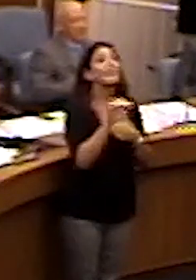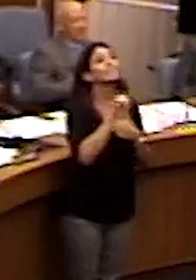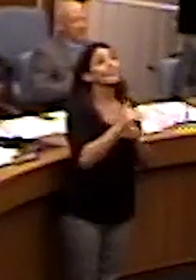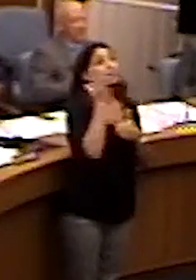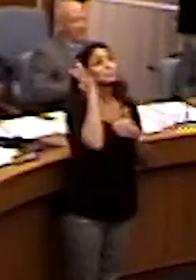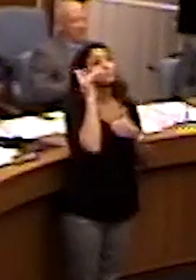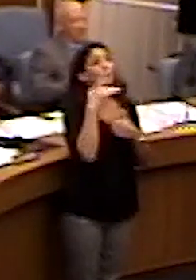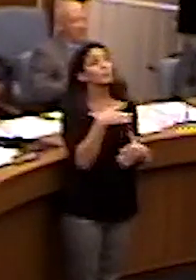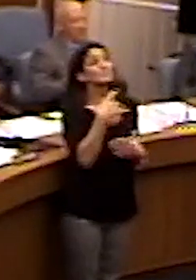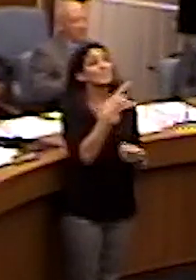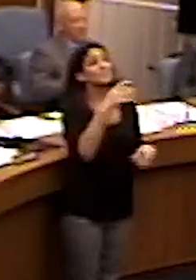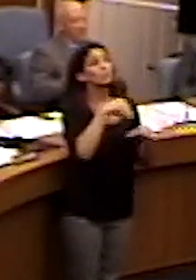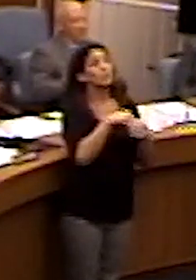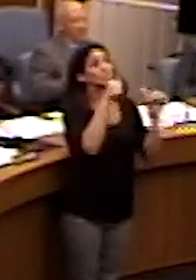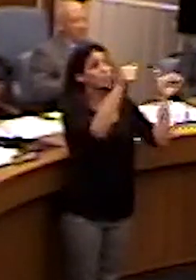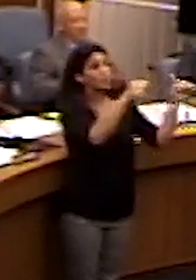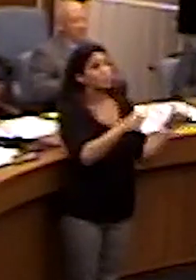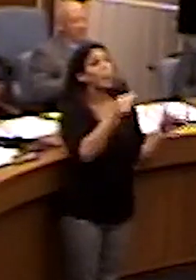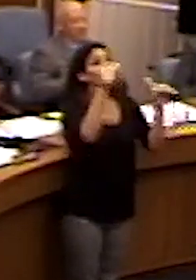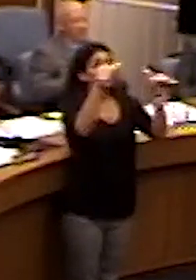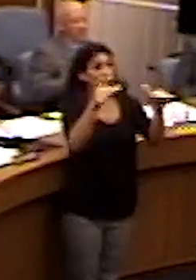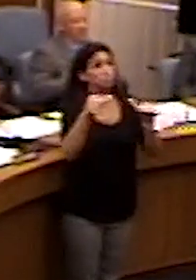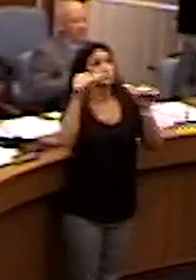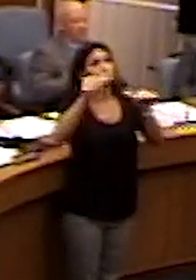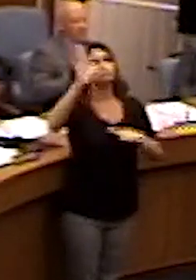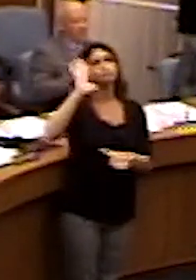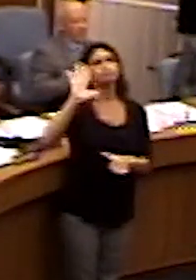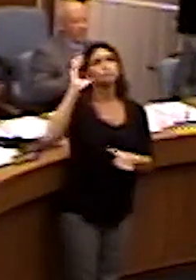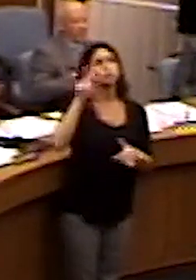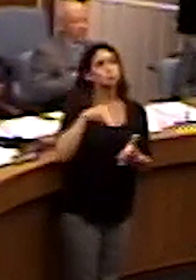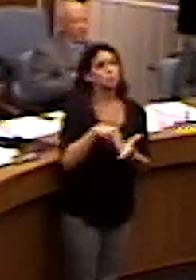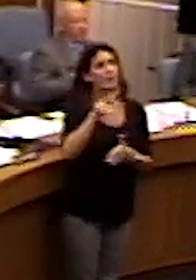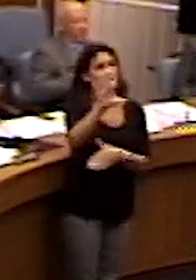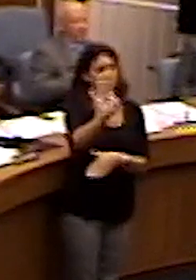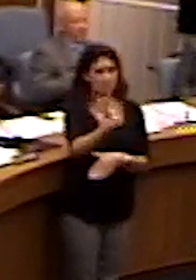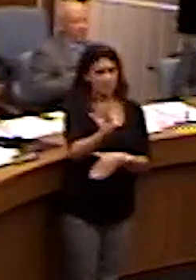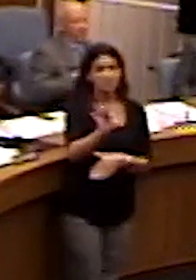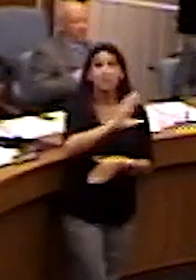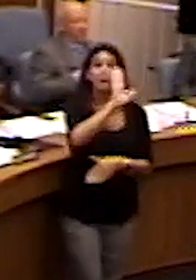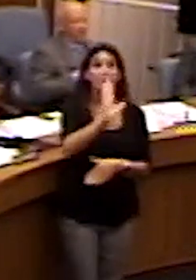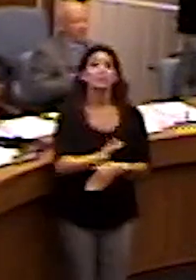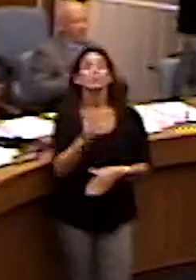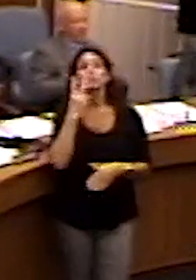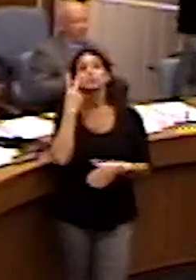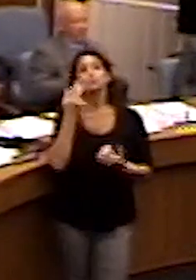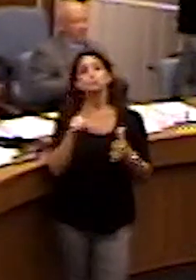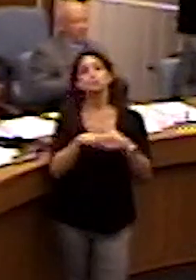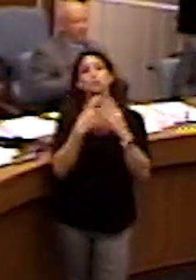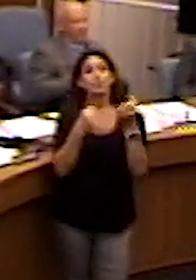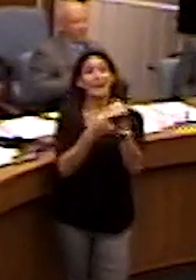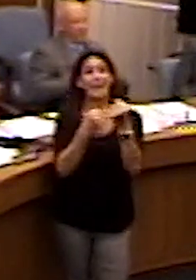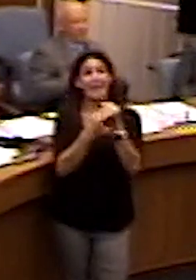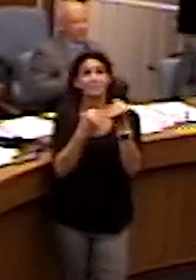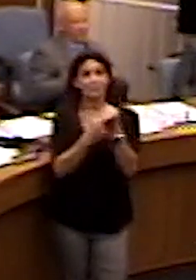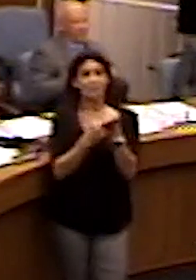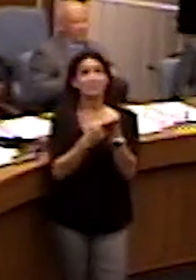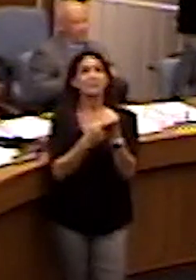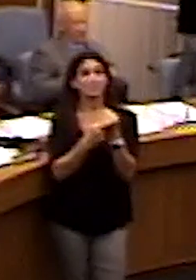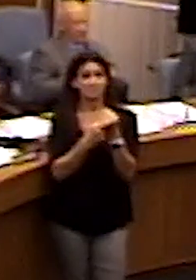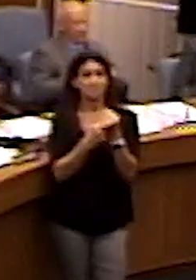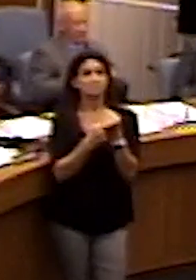my interest in the poster back in 2009. I never started advocating until 6 years later,